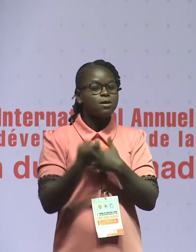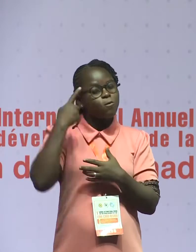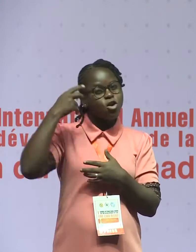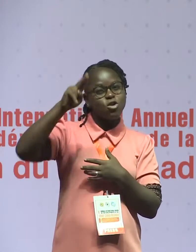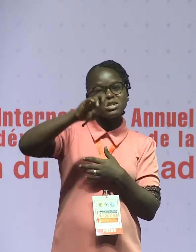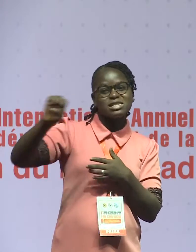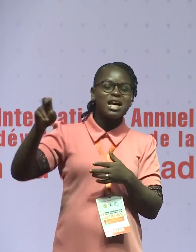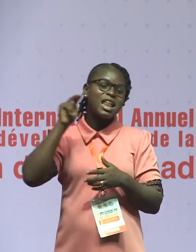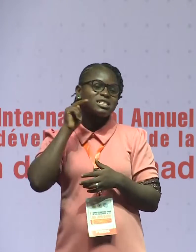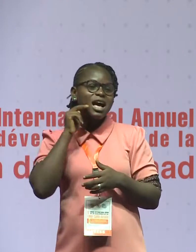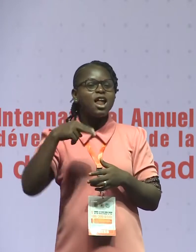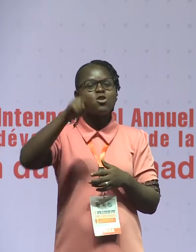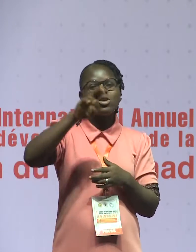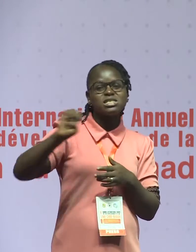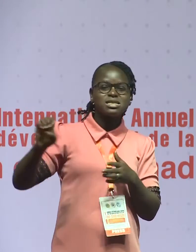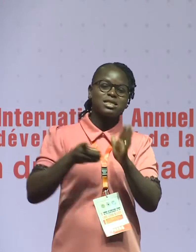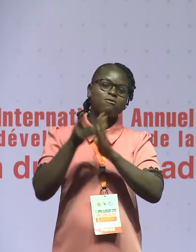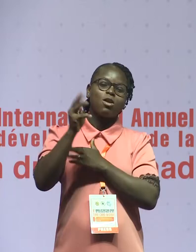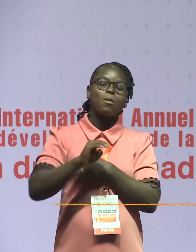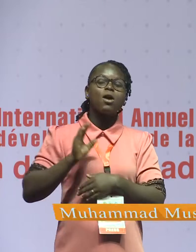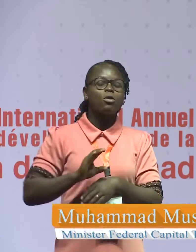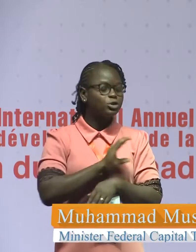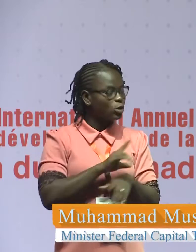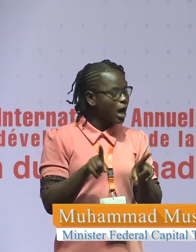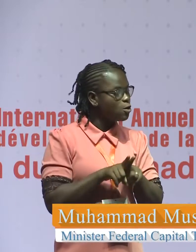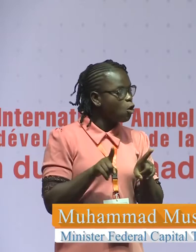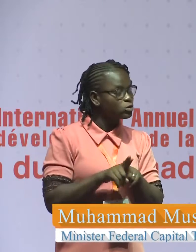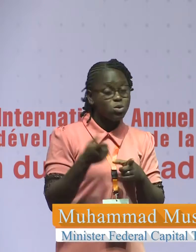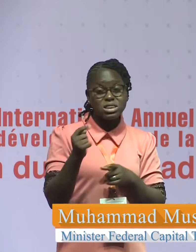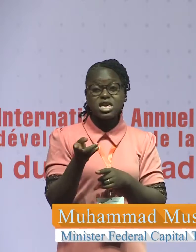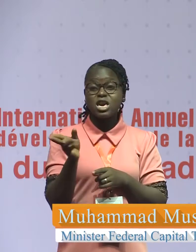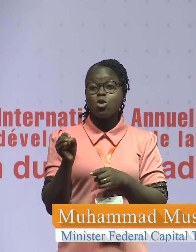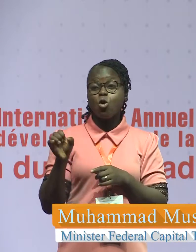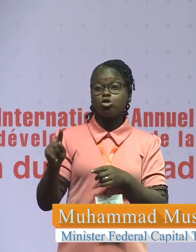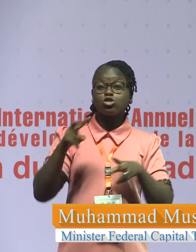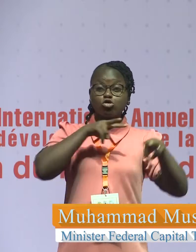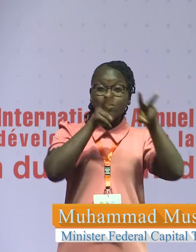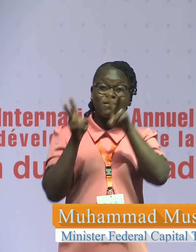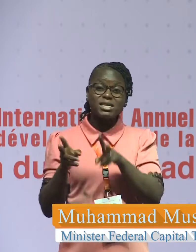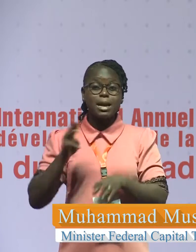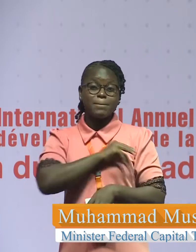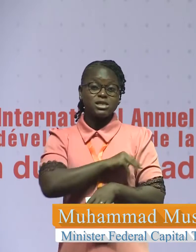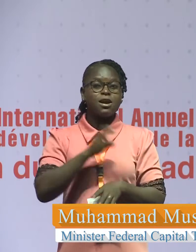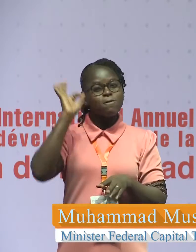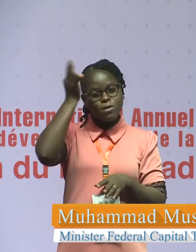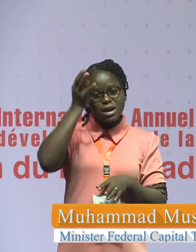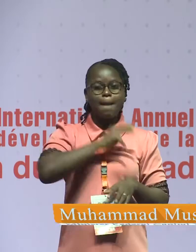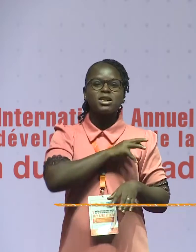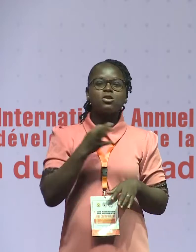well as the Northeast Development Commission, and of course, the host supervising ministry, Federal Ministry of